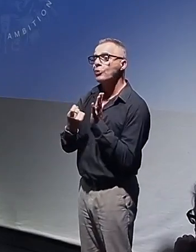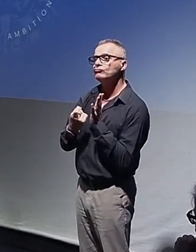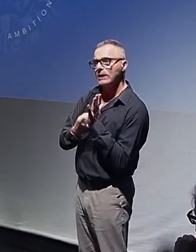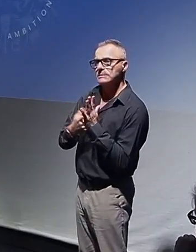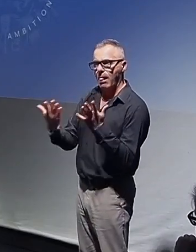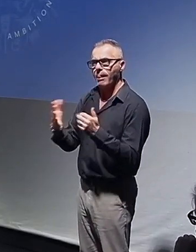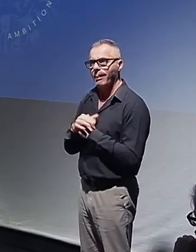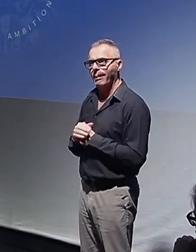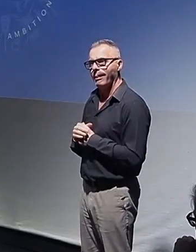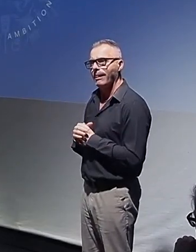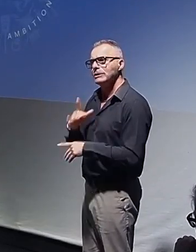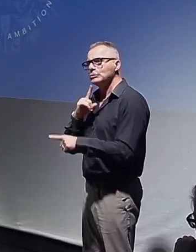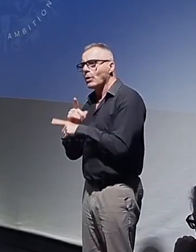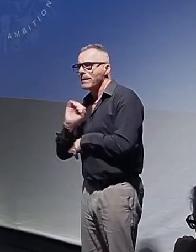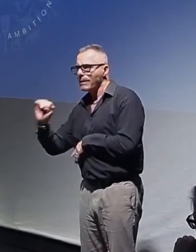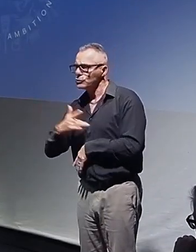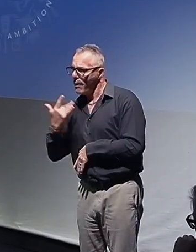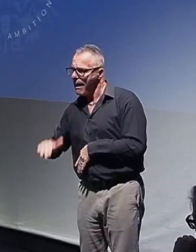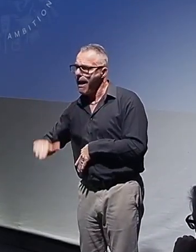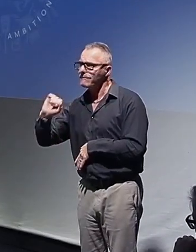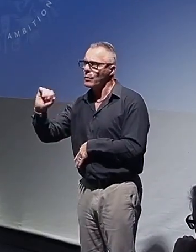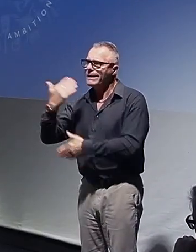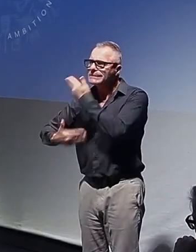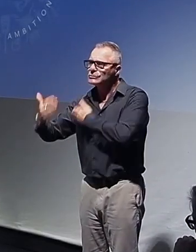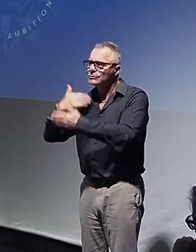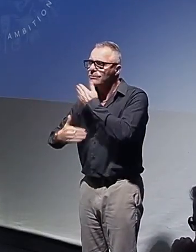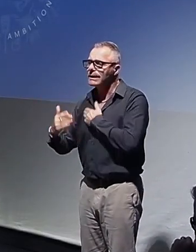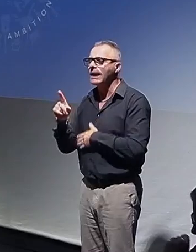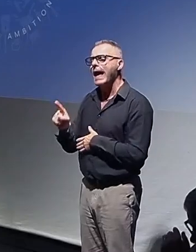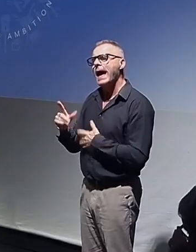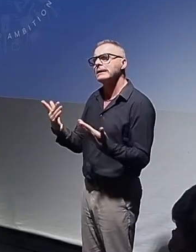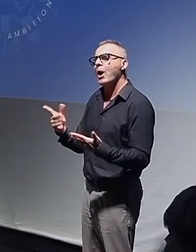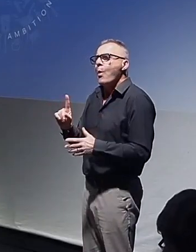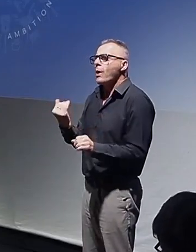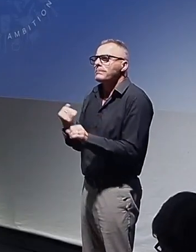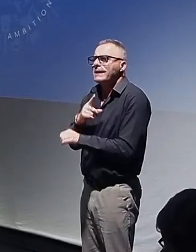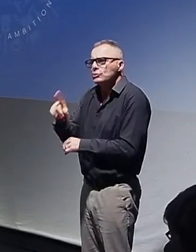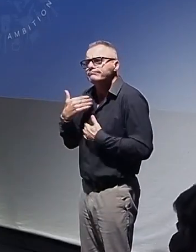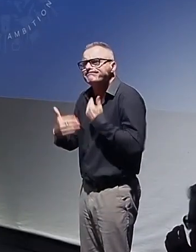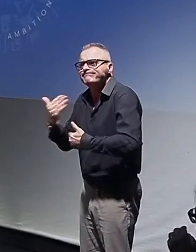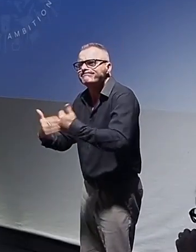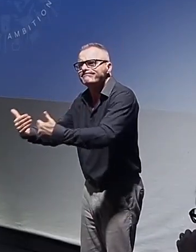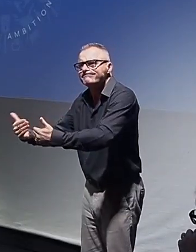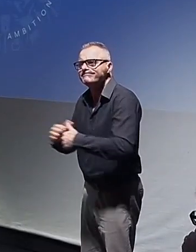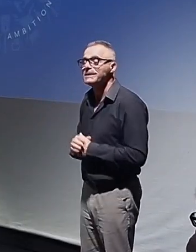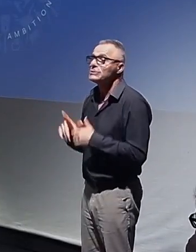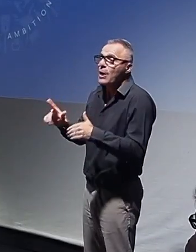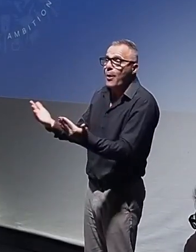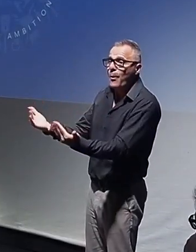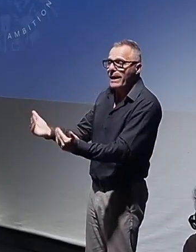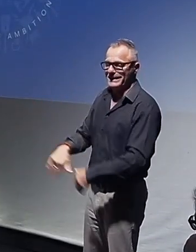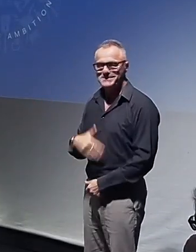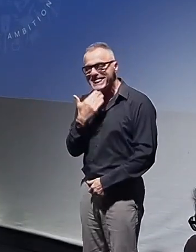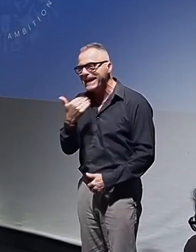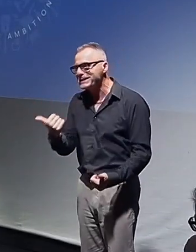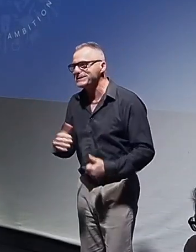And actually a bit about your life, your history, and kind of what makes you tick. So, welcome. Thank you.